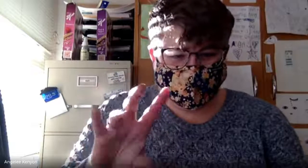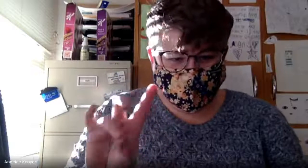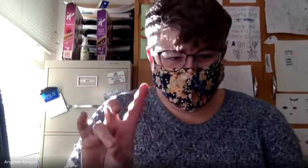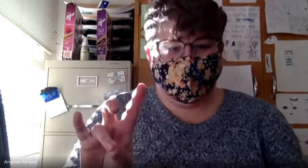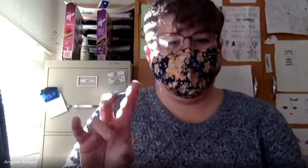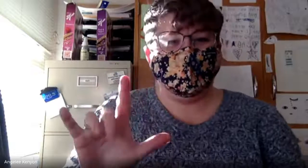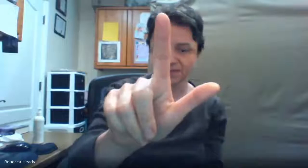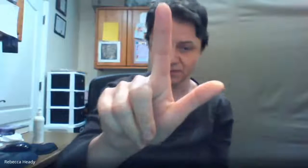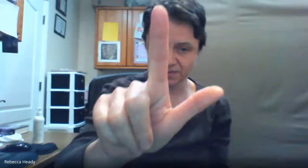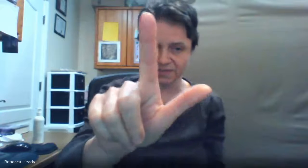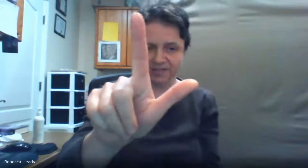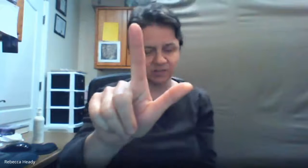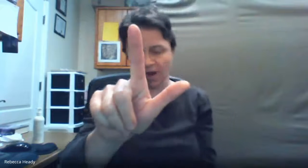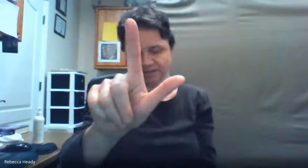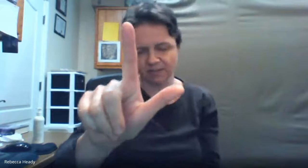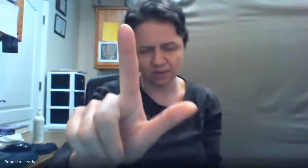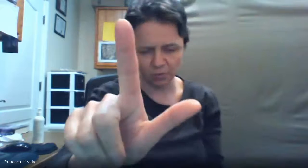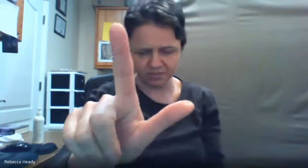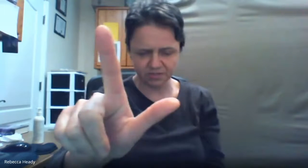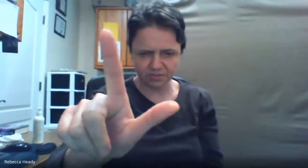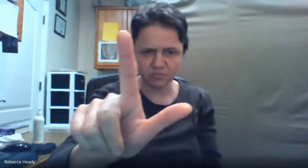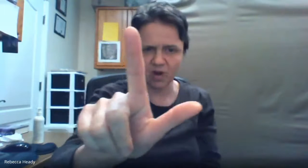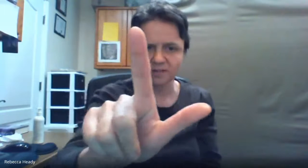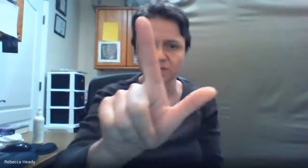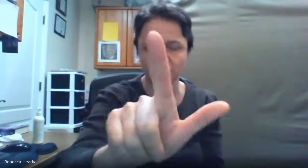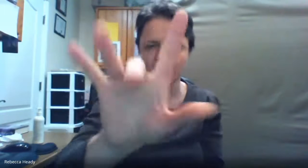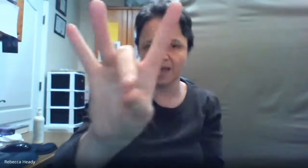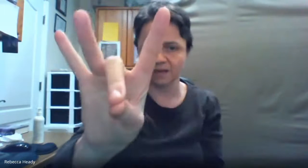27. Okay, this just takes practice. I think you know what to do. It's just practice. 28,